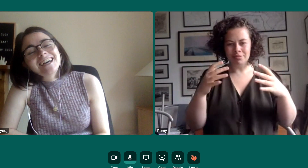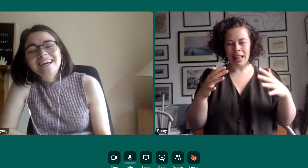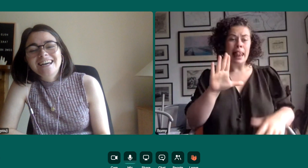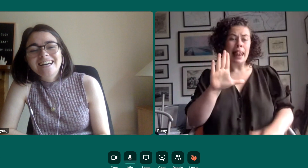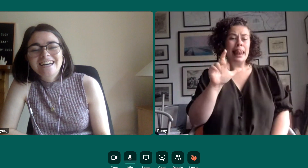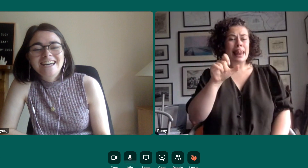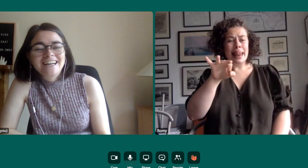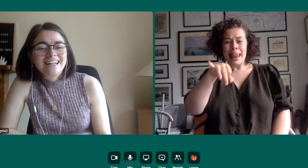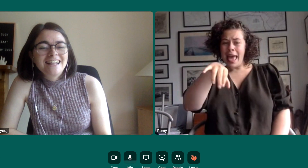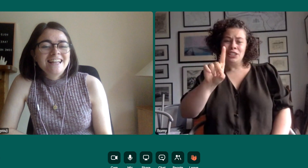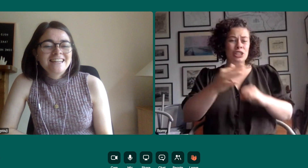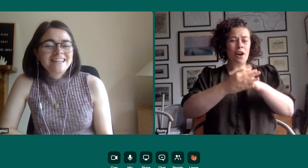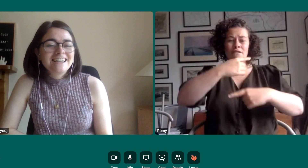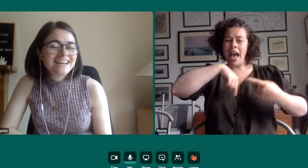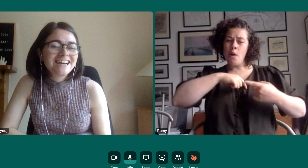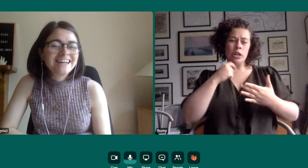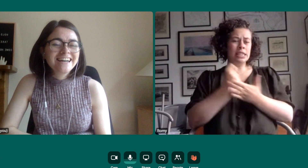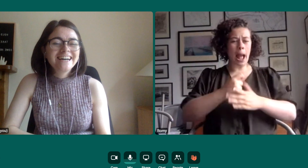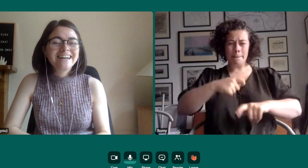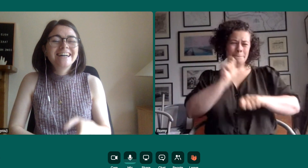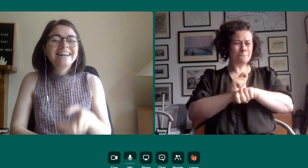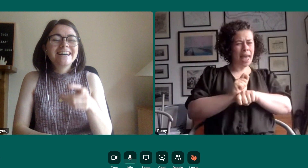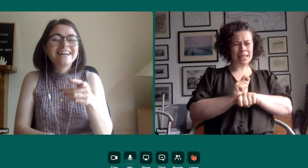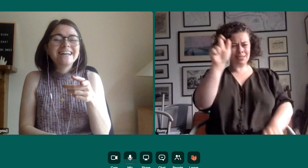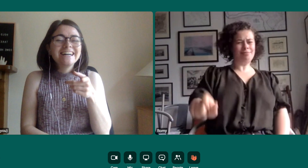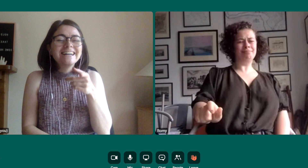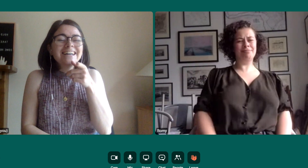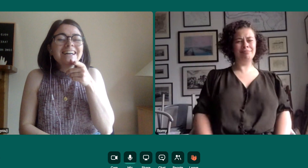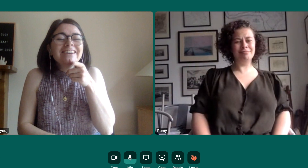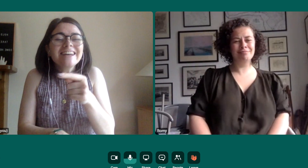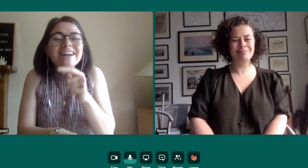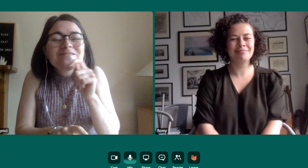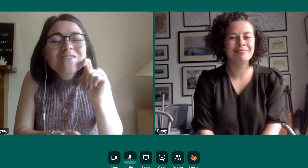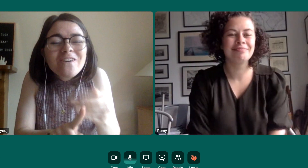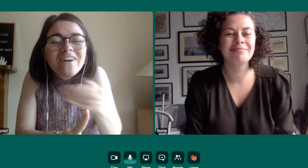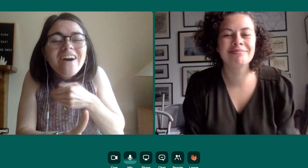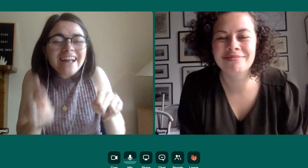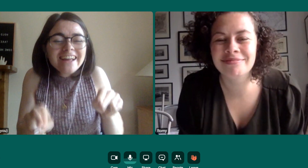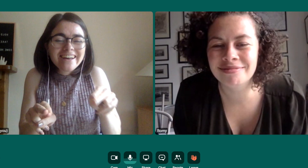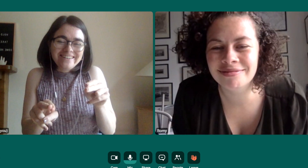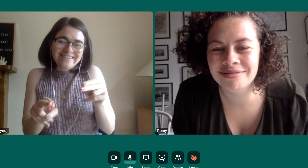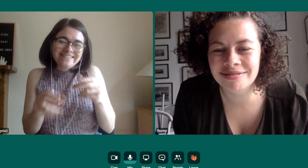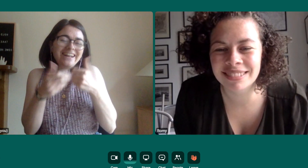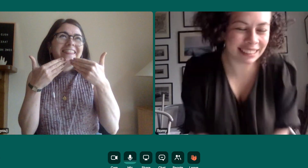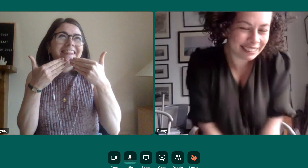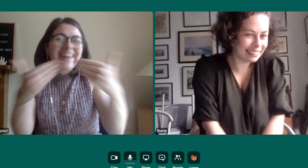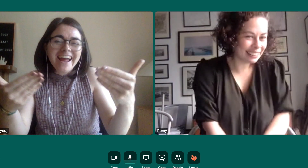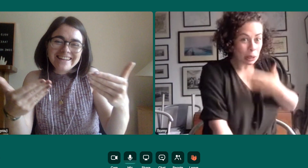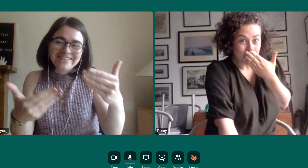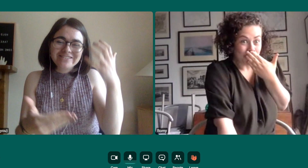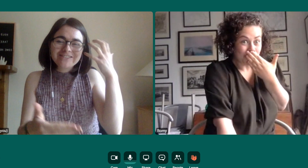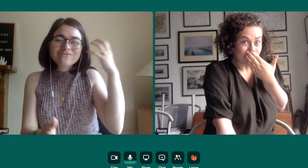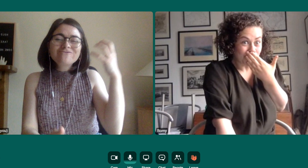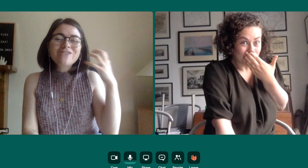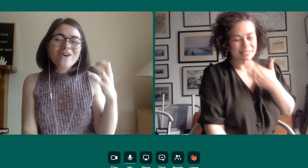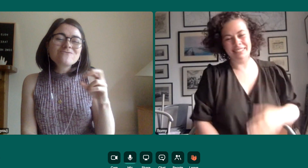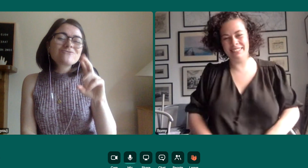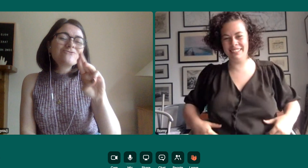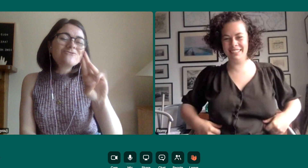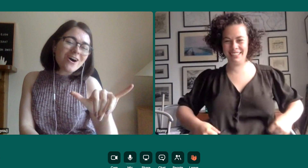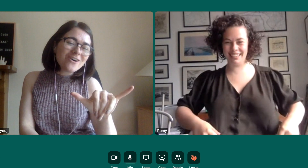could get in to say thank you to Romy O'Callaghan, my wonderful co-host, co-world dominator,